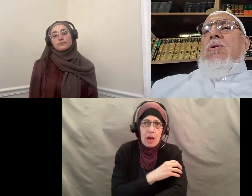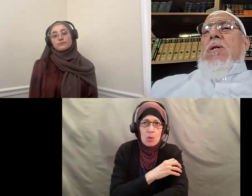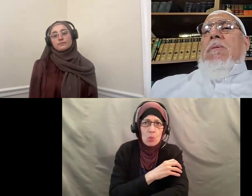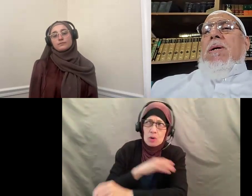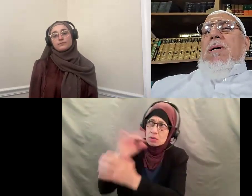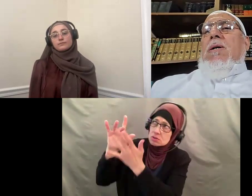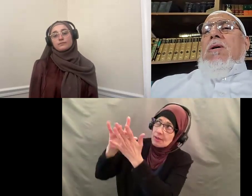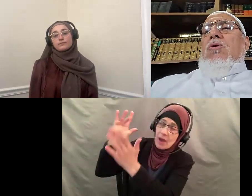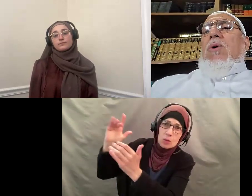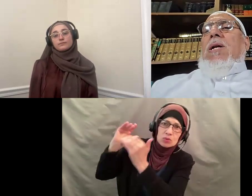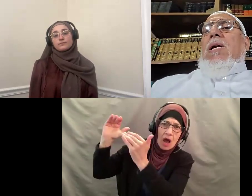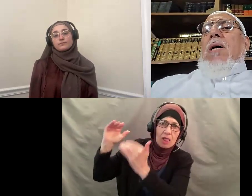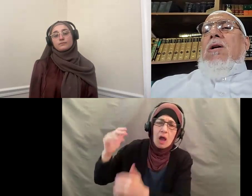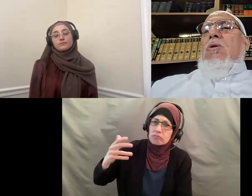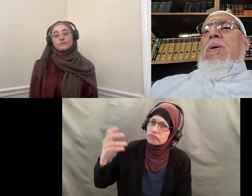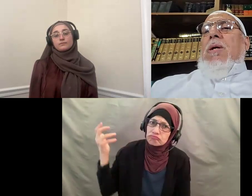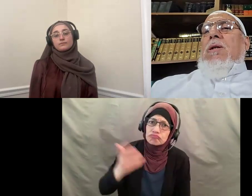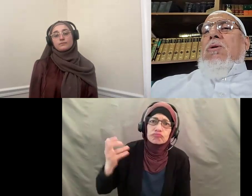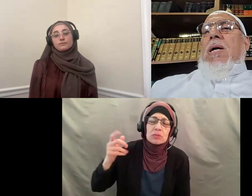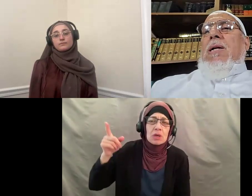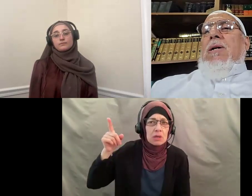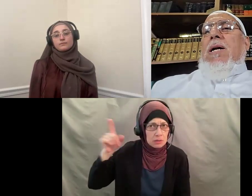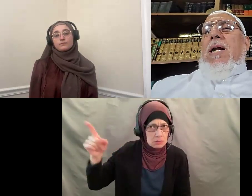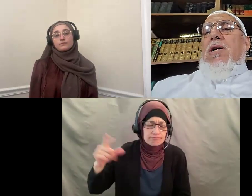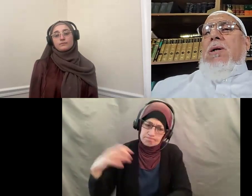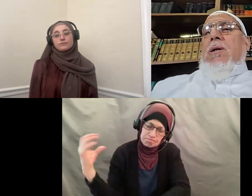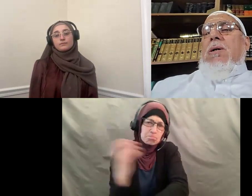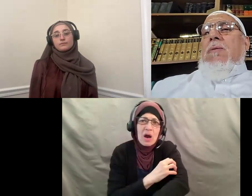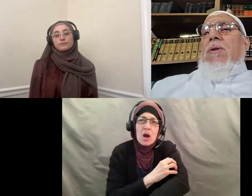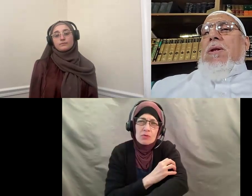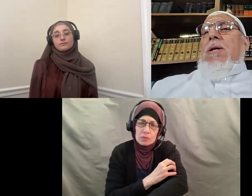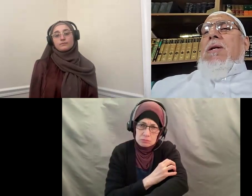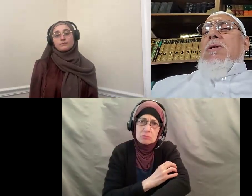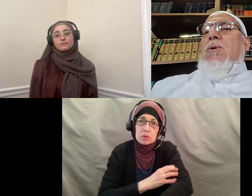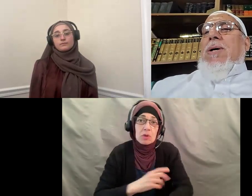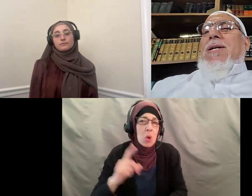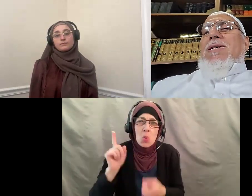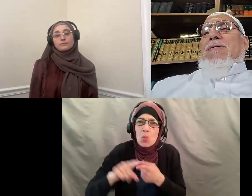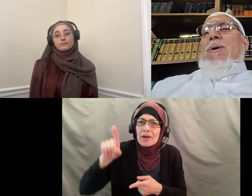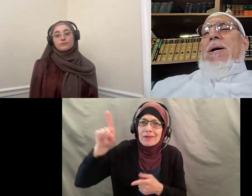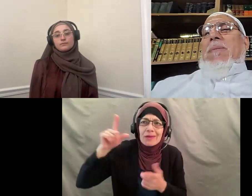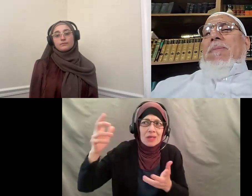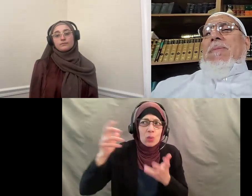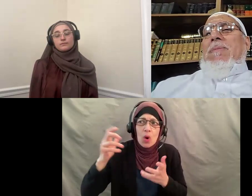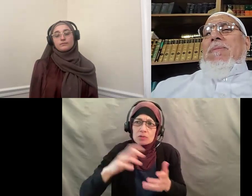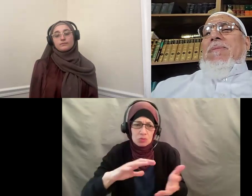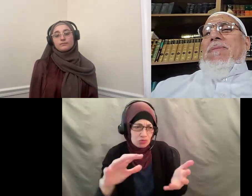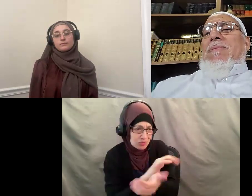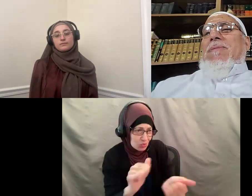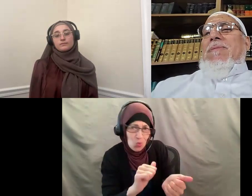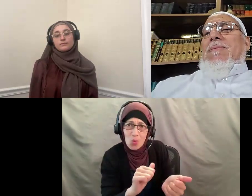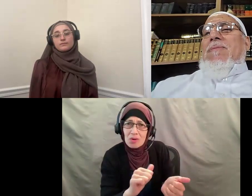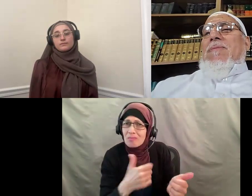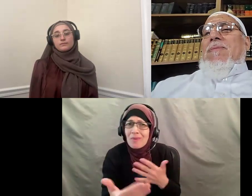to do something to an entire community or an entire nation, it is so easy for him.